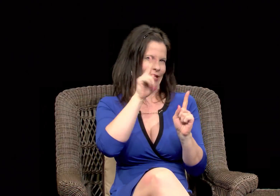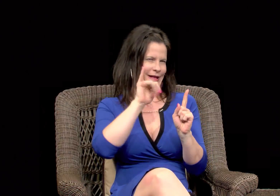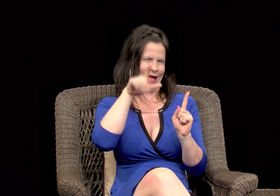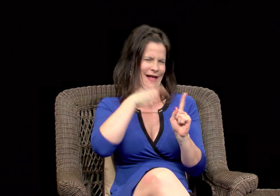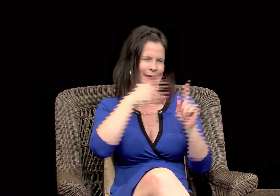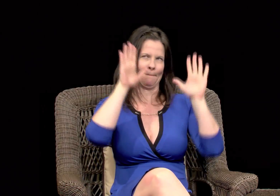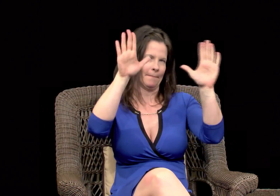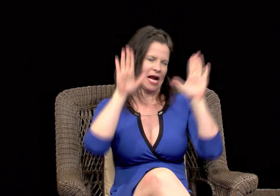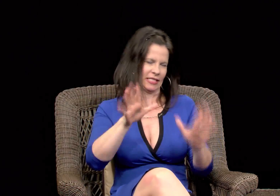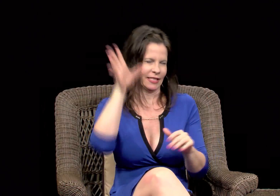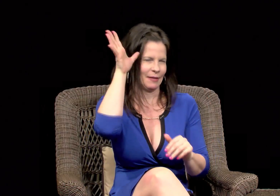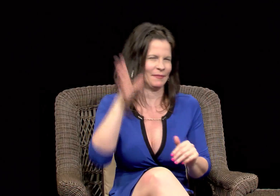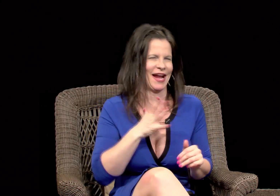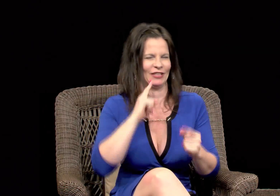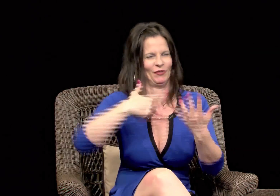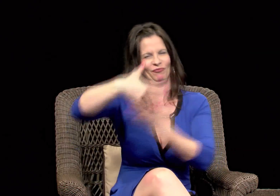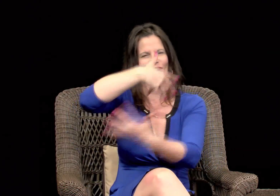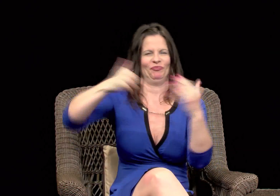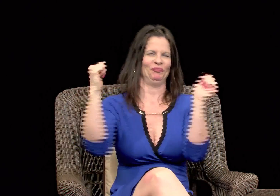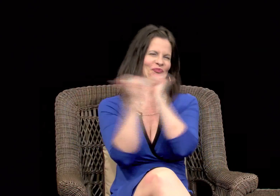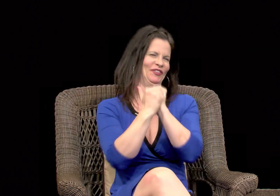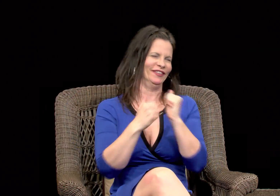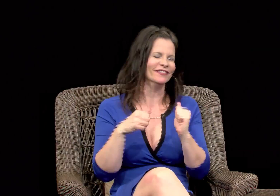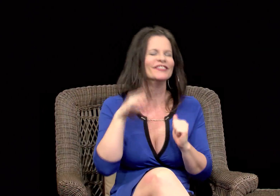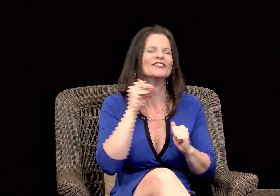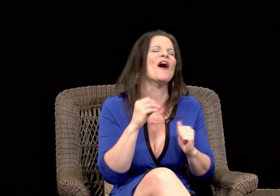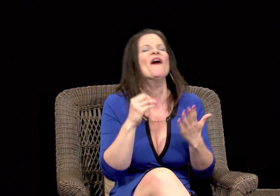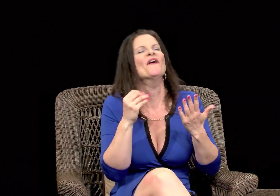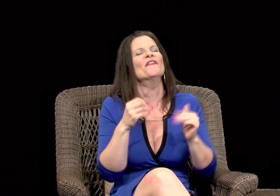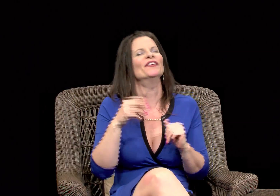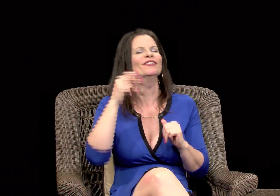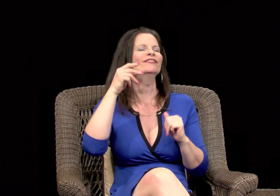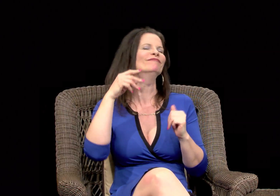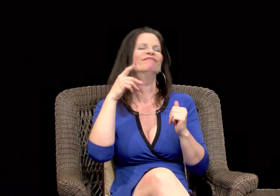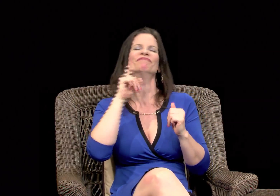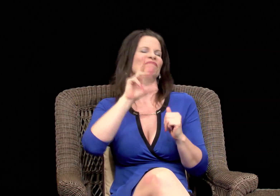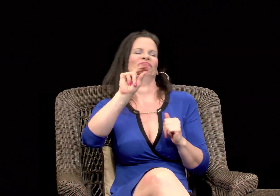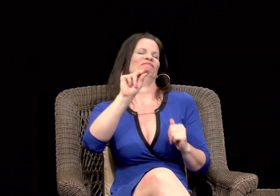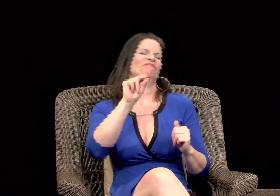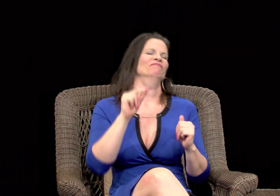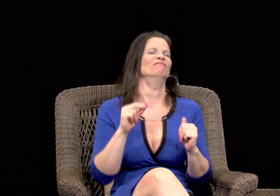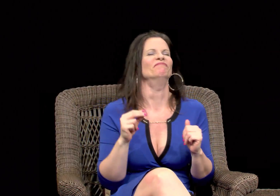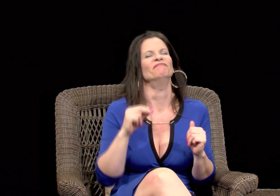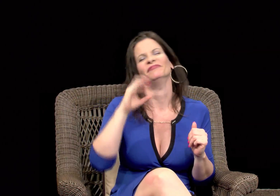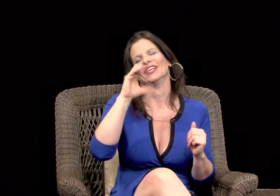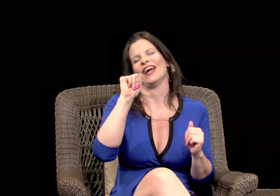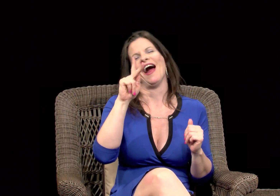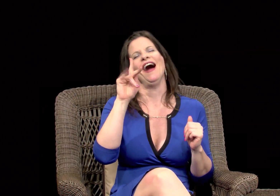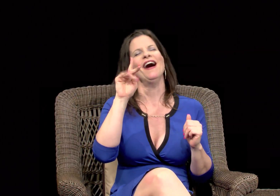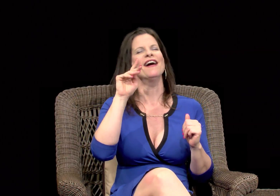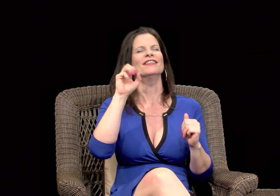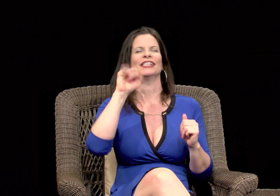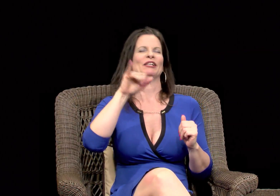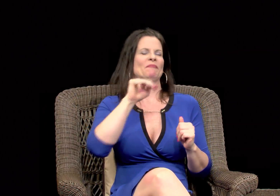and what's not to love about Nyle? He is a wonderful man. He's wonderful to be around. So no, there is no